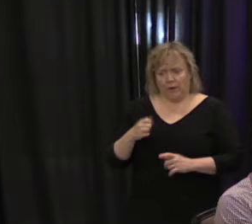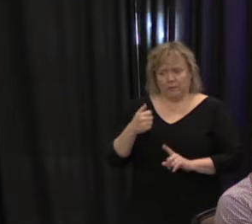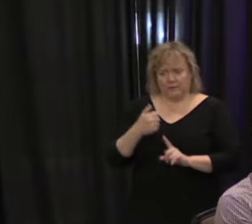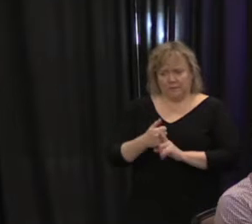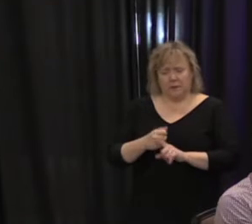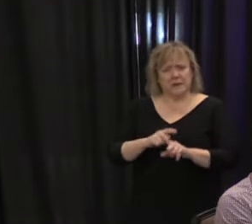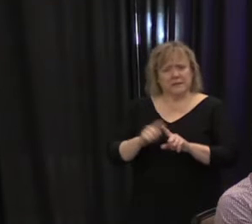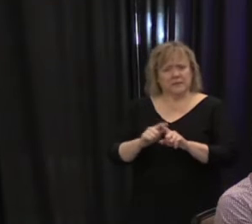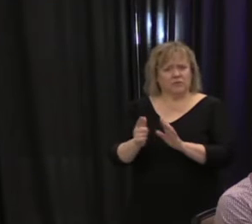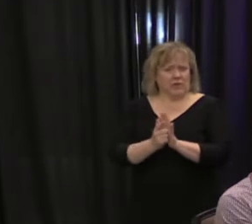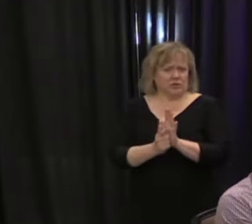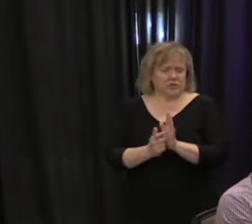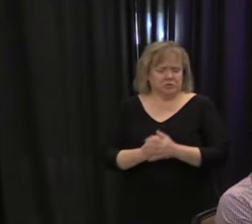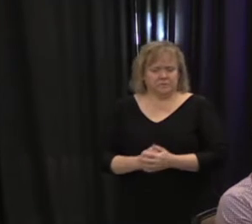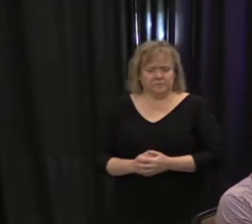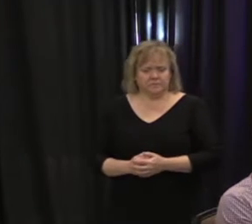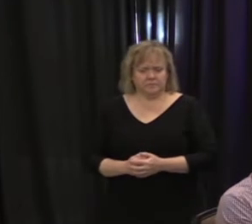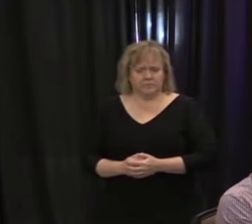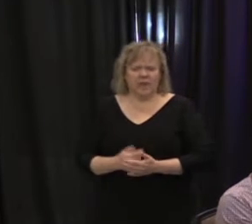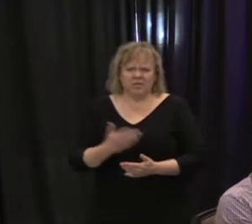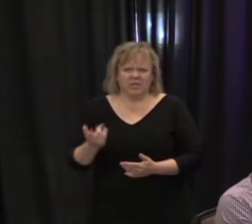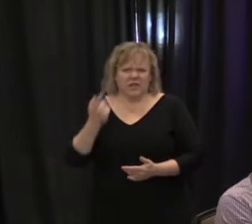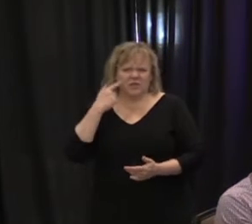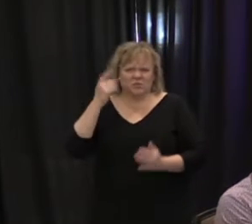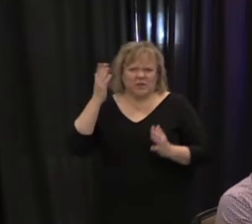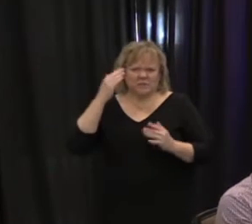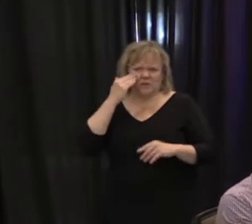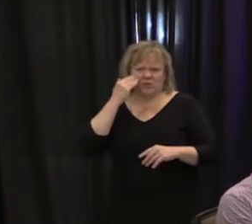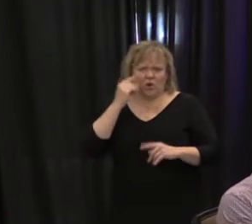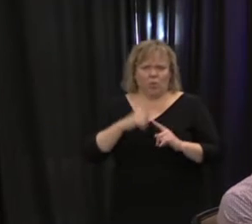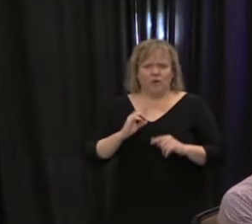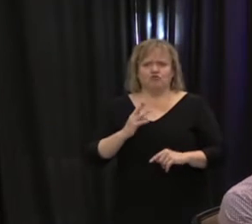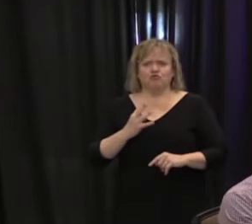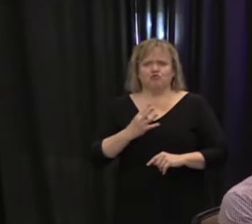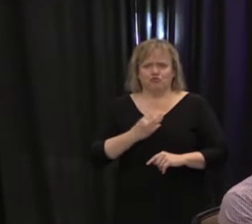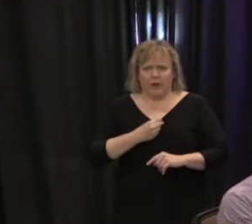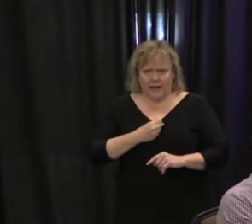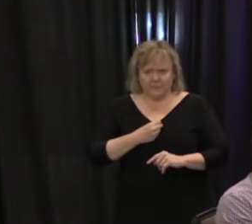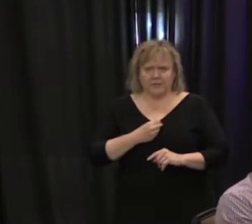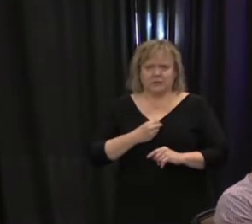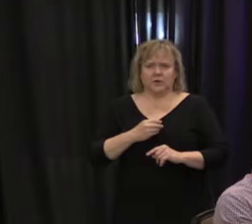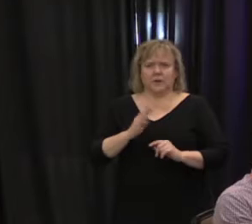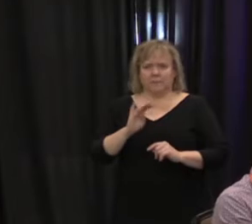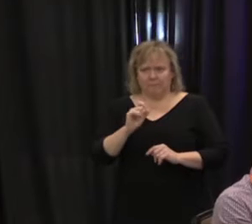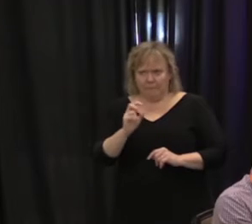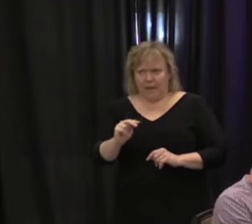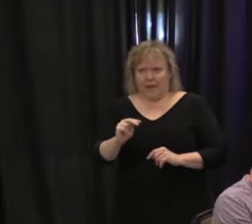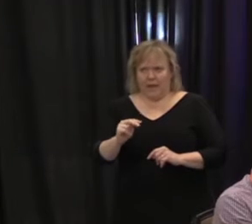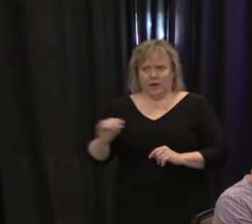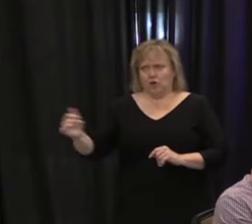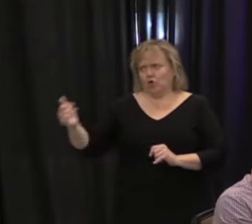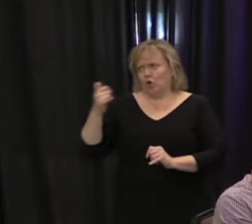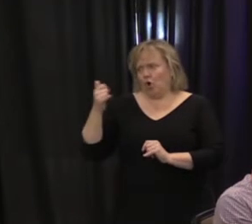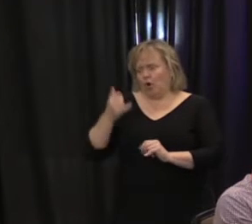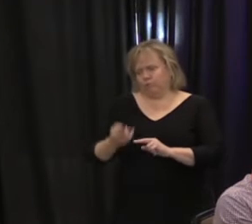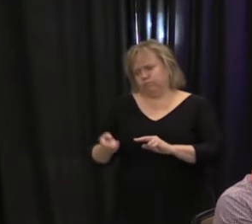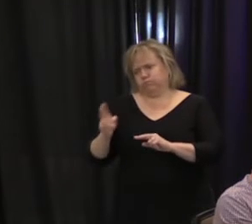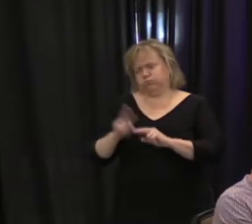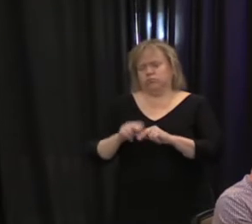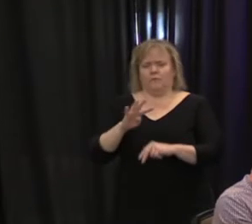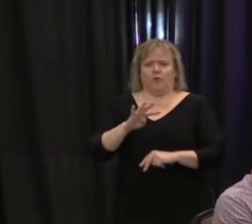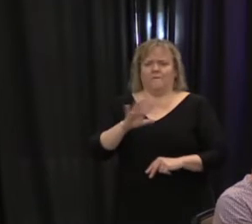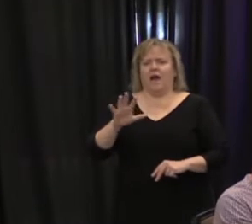And there are ones that you would expect, right? When the trans military ban was announced, our call volume in the next week went up